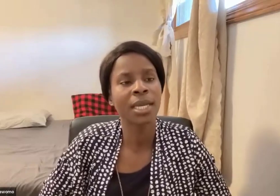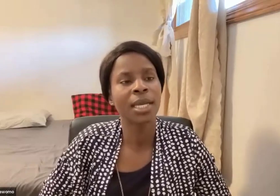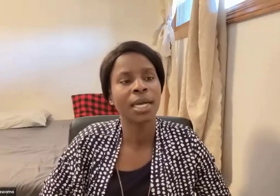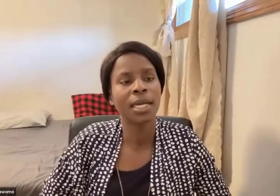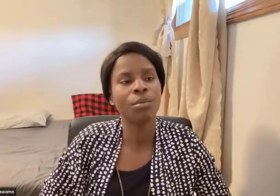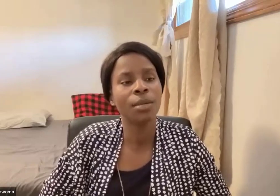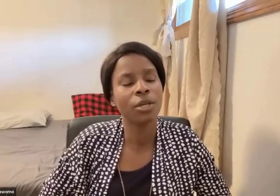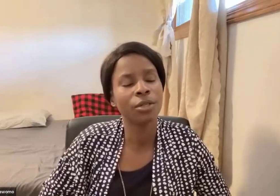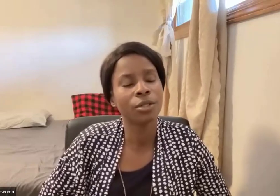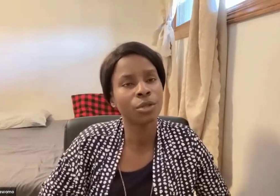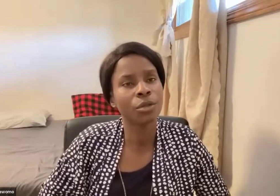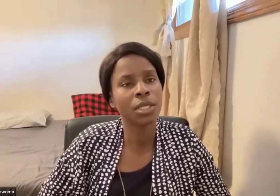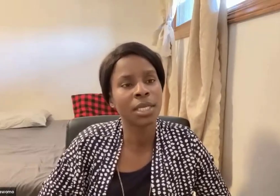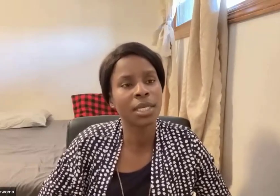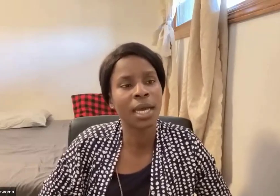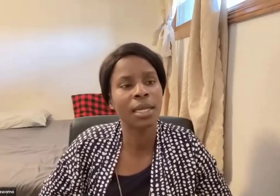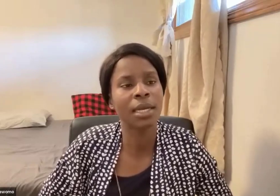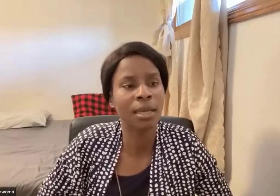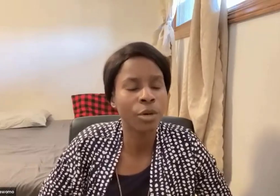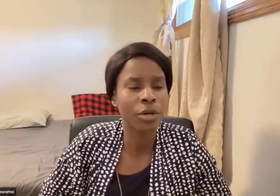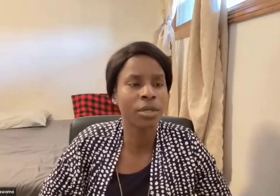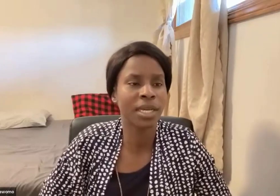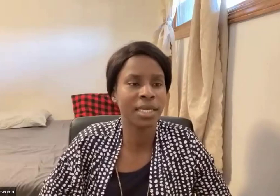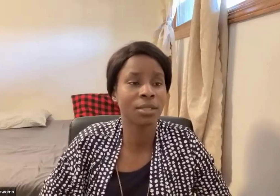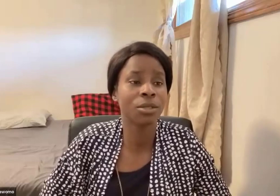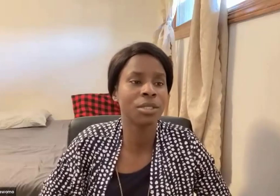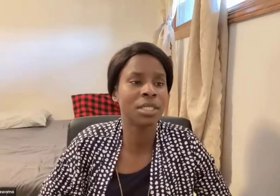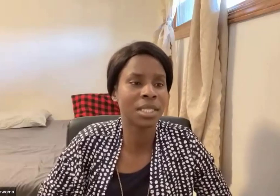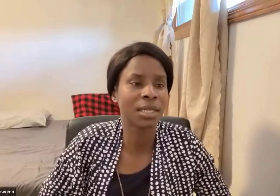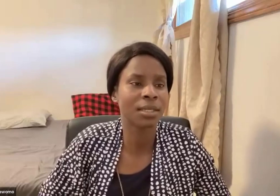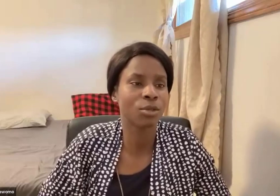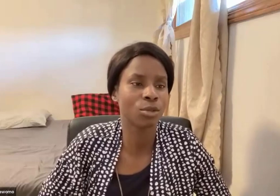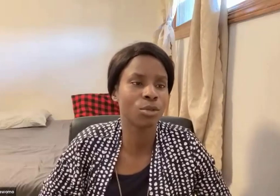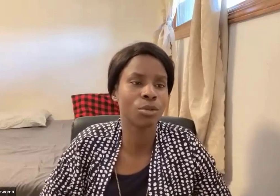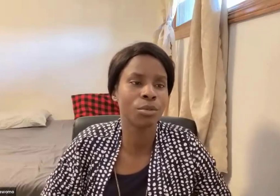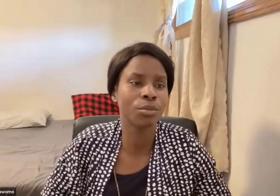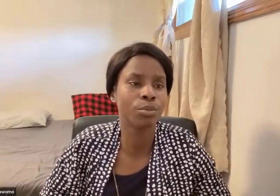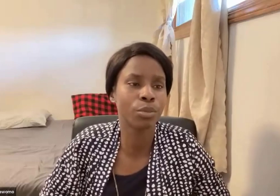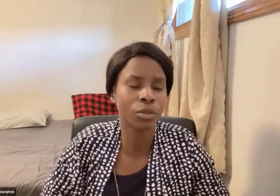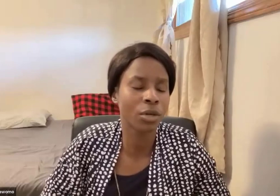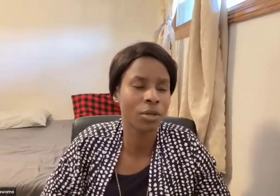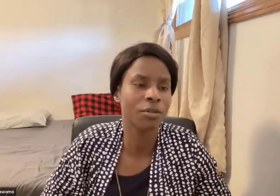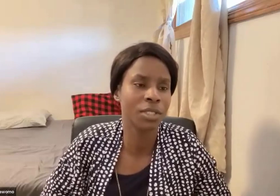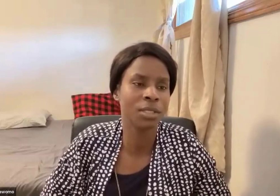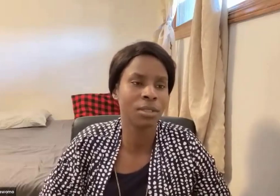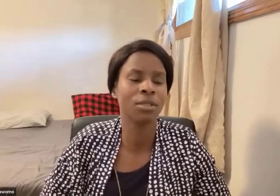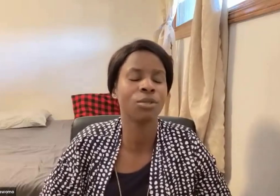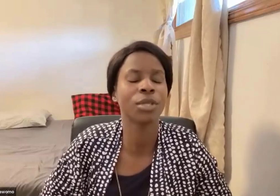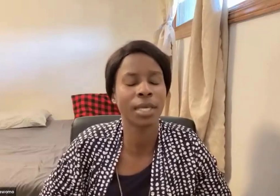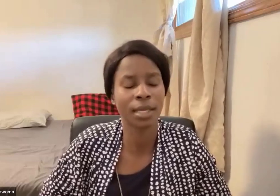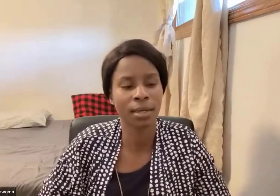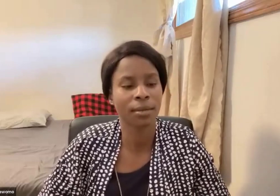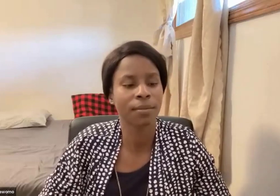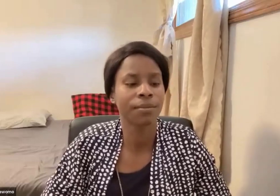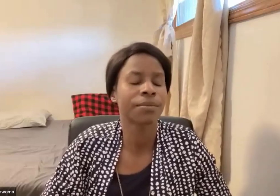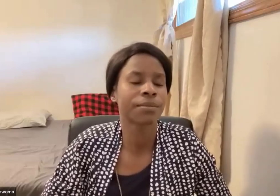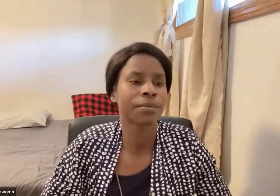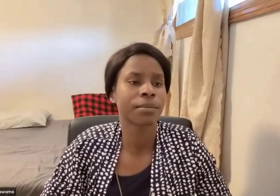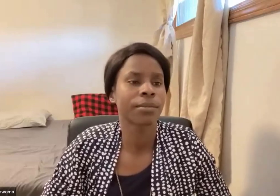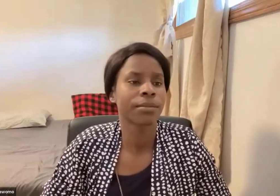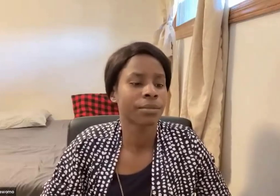work, and maybe also the labor that it's going to take to put all of these things together.